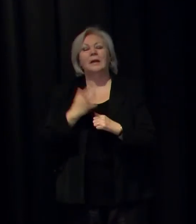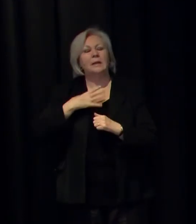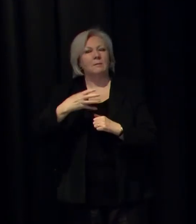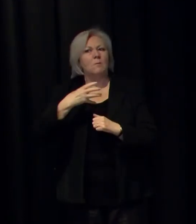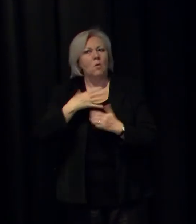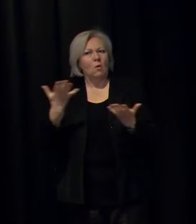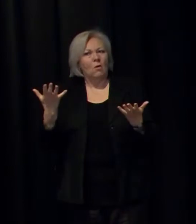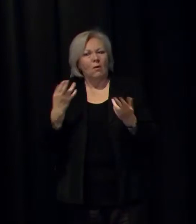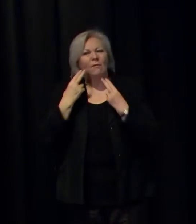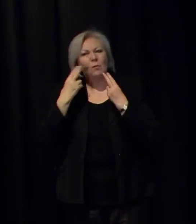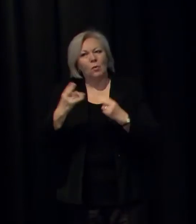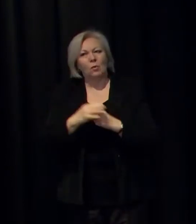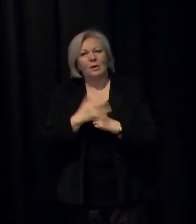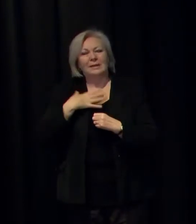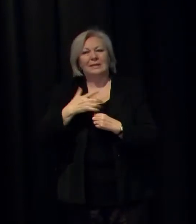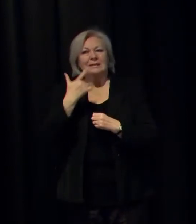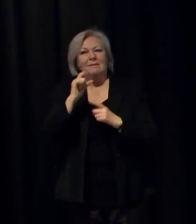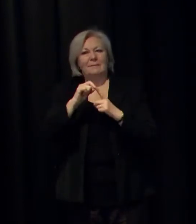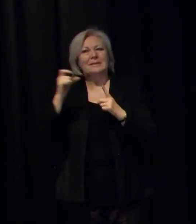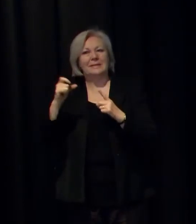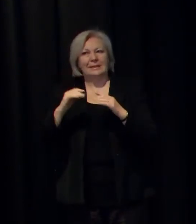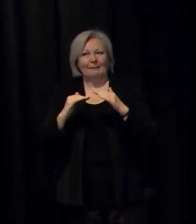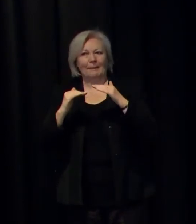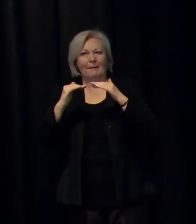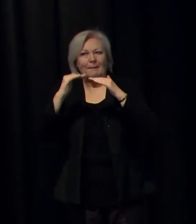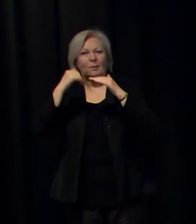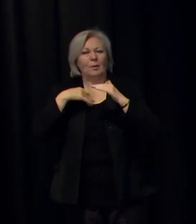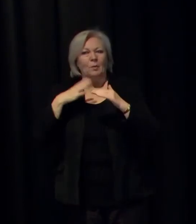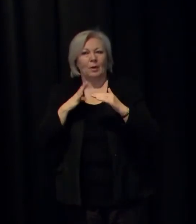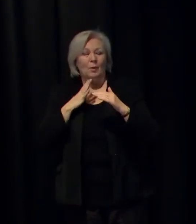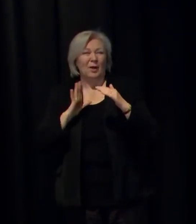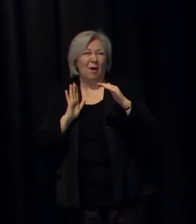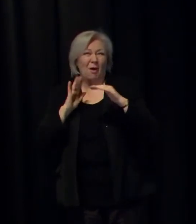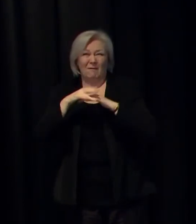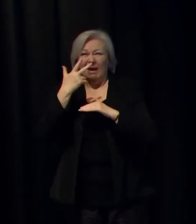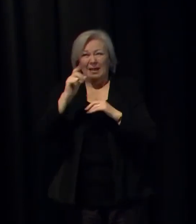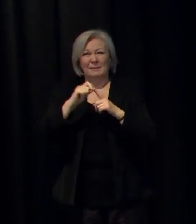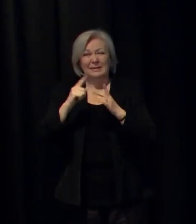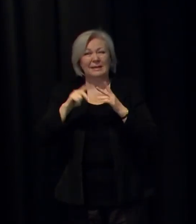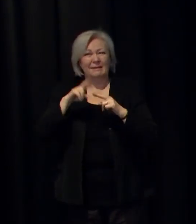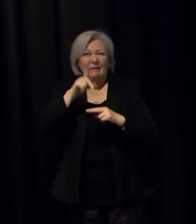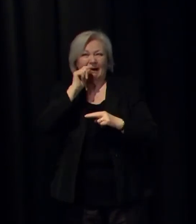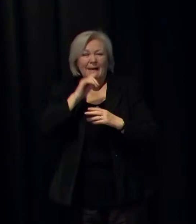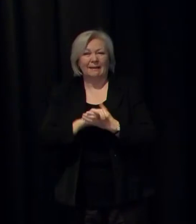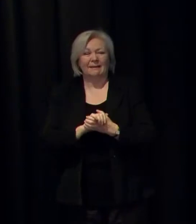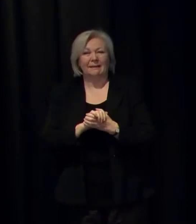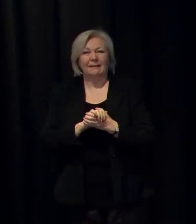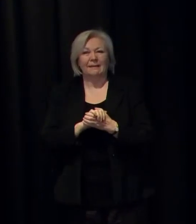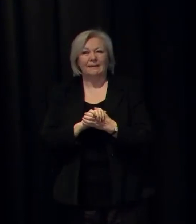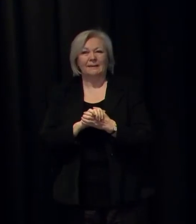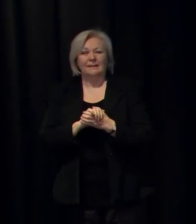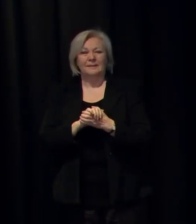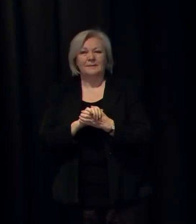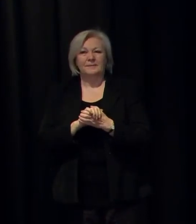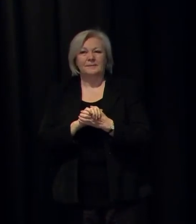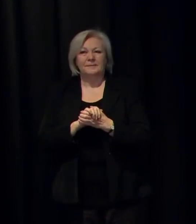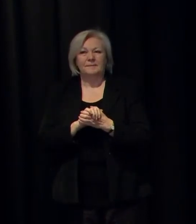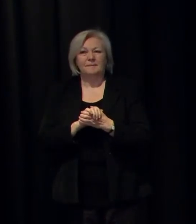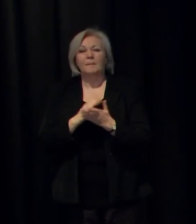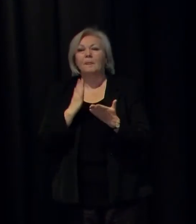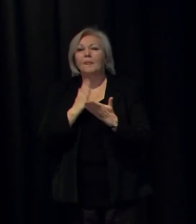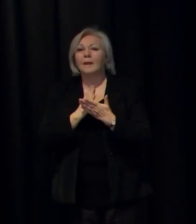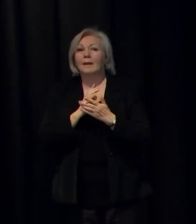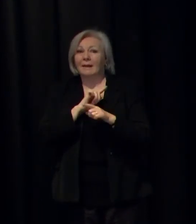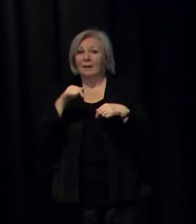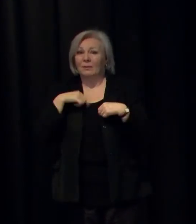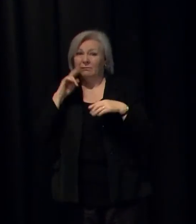that 70% double dose threshold. We've got to push beyond that and get to 80%. Pleasingly, we are